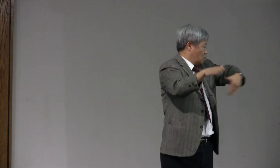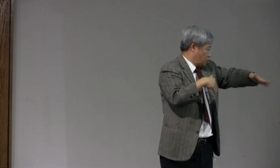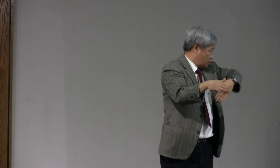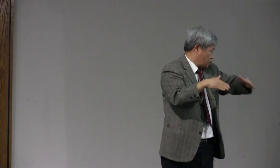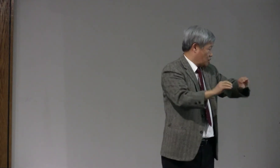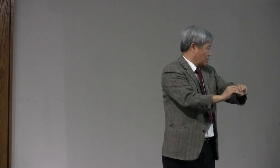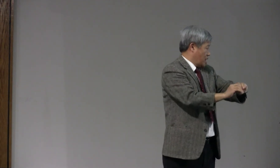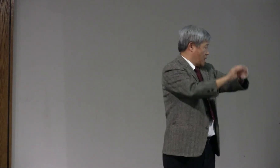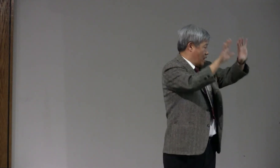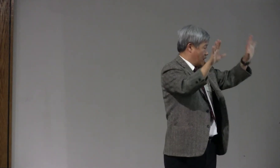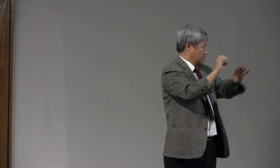shall walk in the light of it,